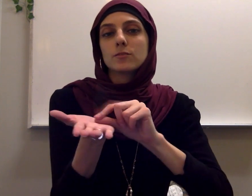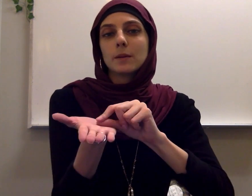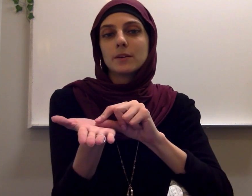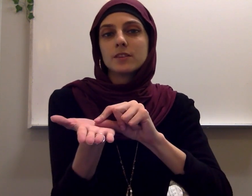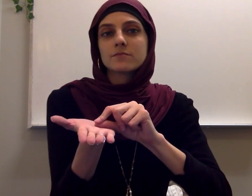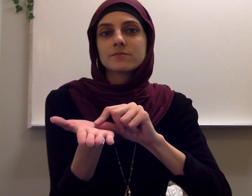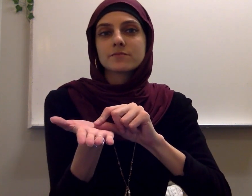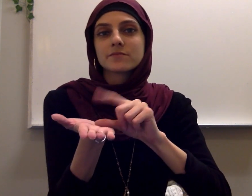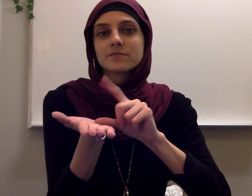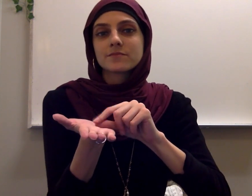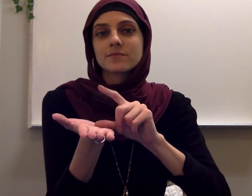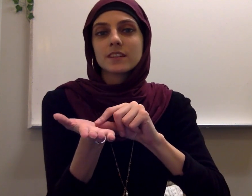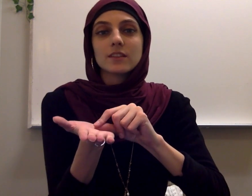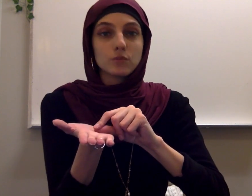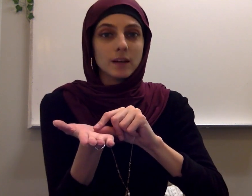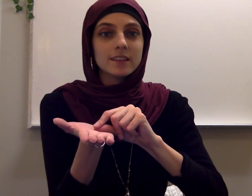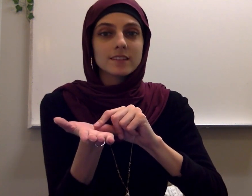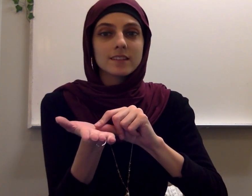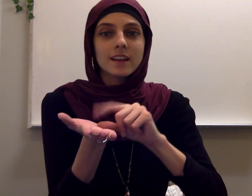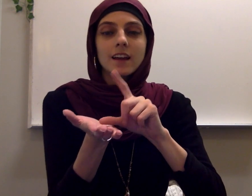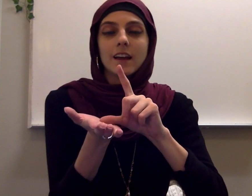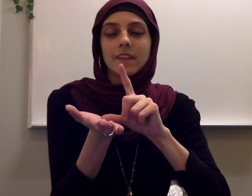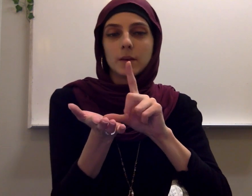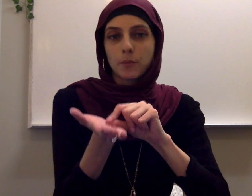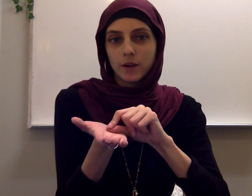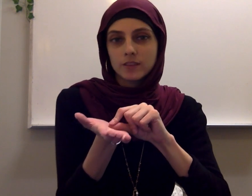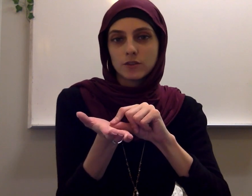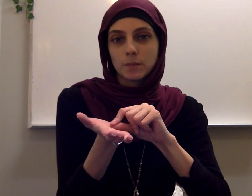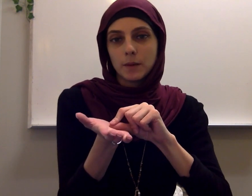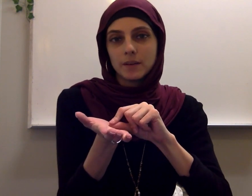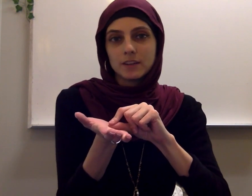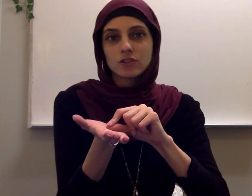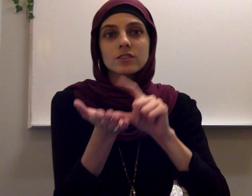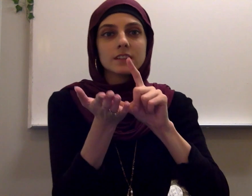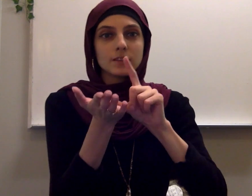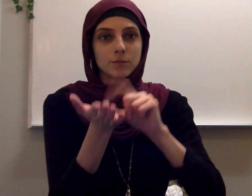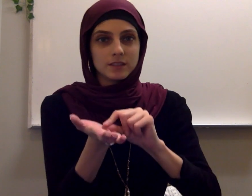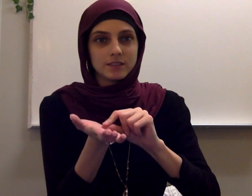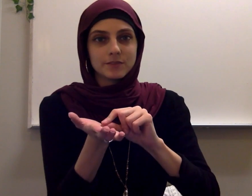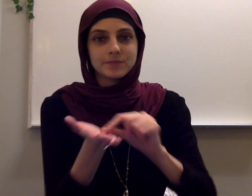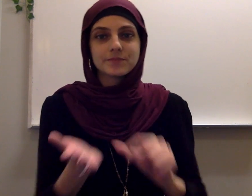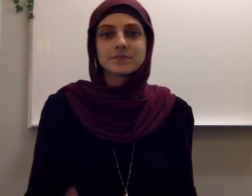Newspaper is twice, and then print or publish is once.